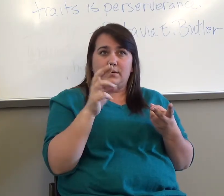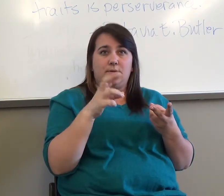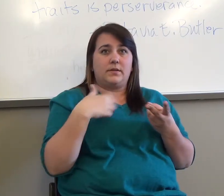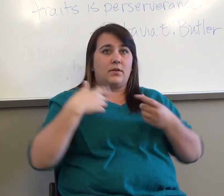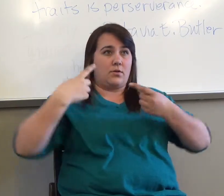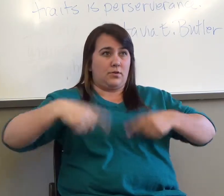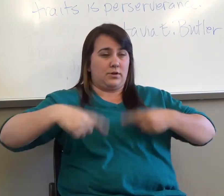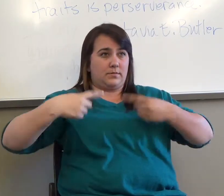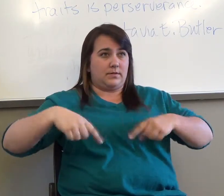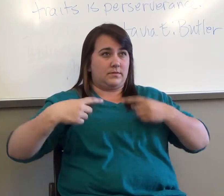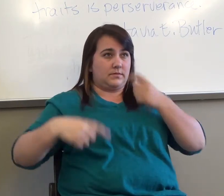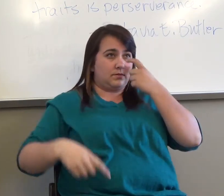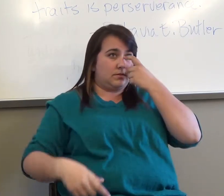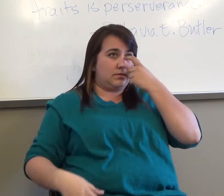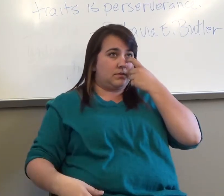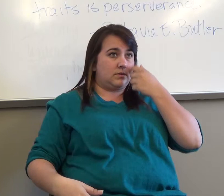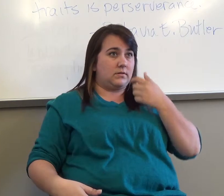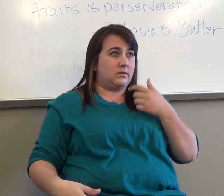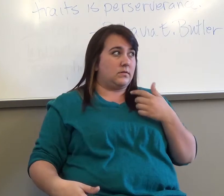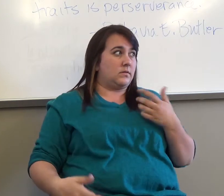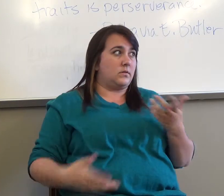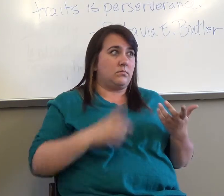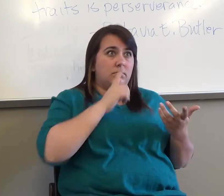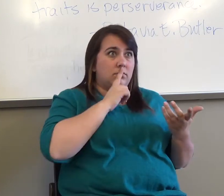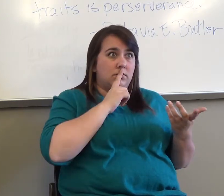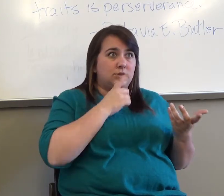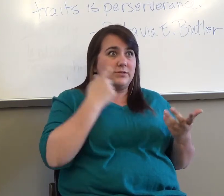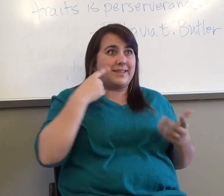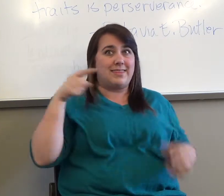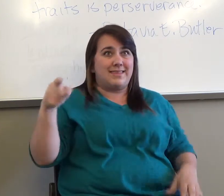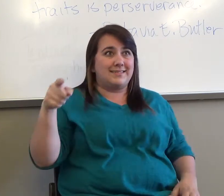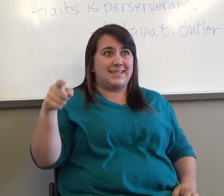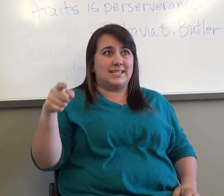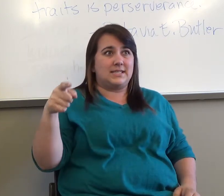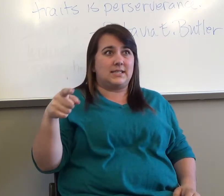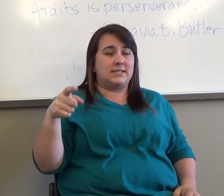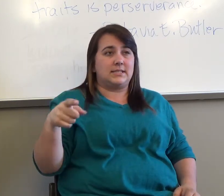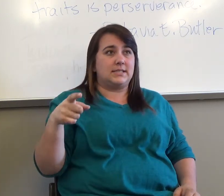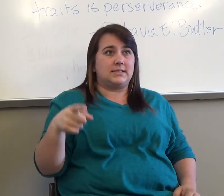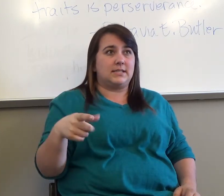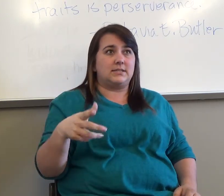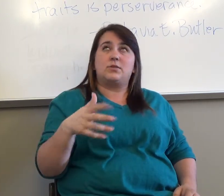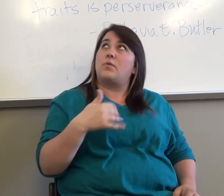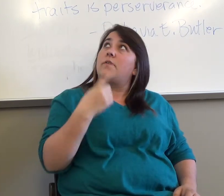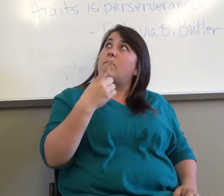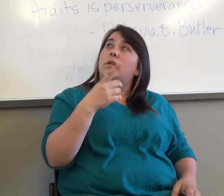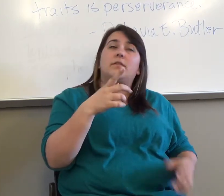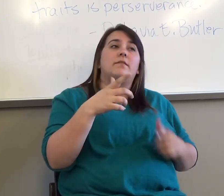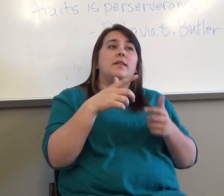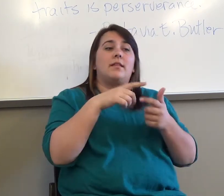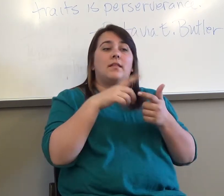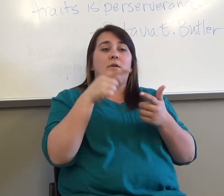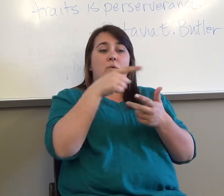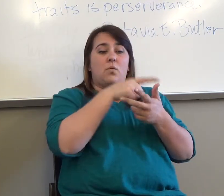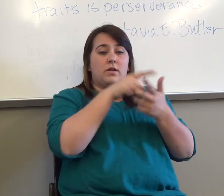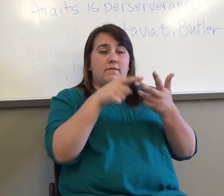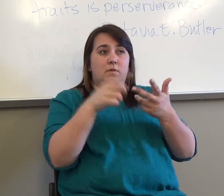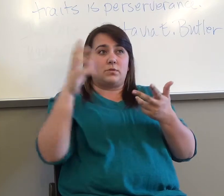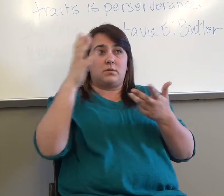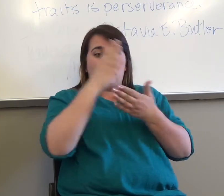argument? And what's the essay map? If one of those elements is missing, you don't have to fill it in, you